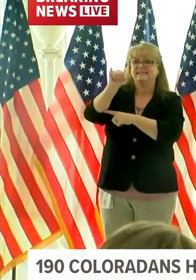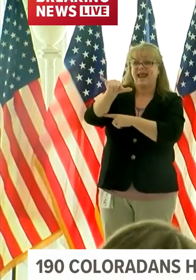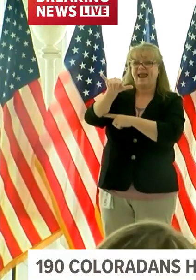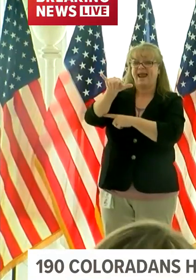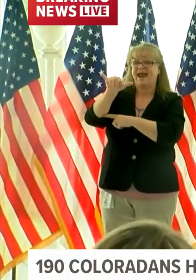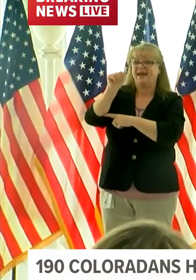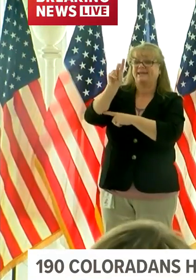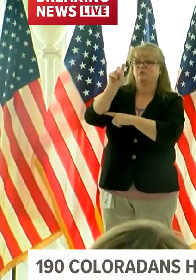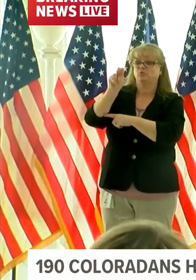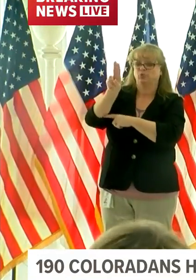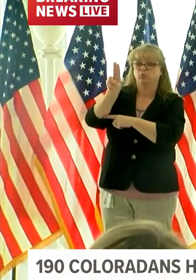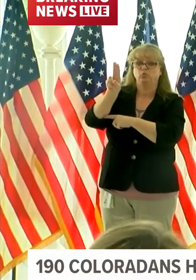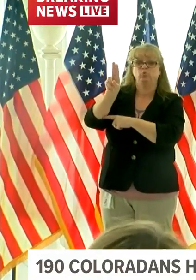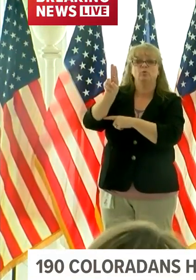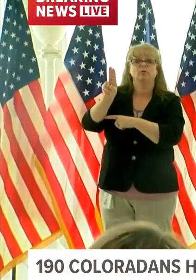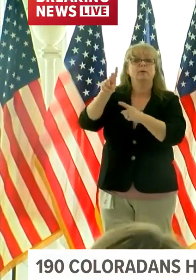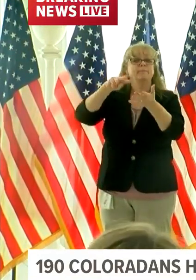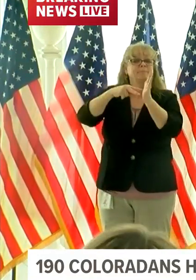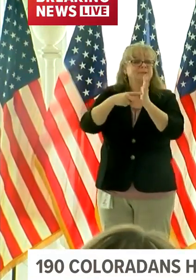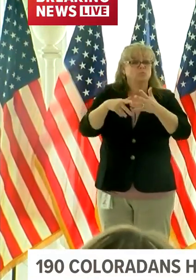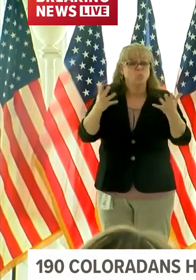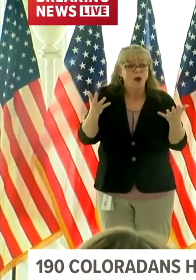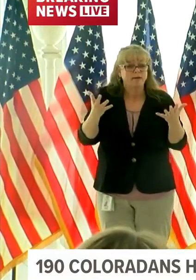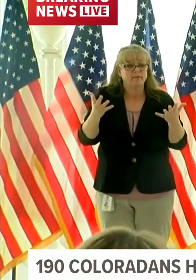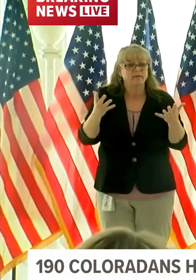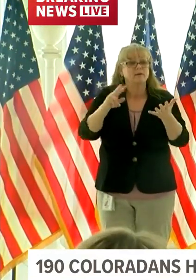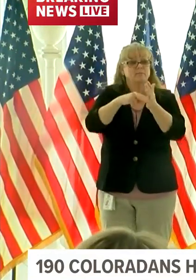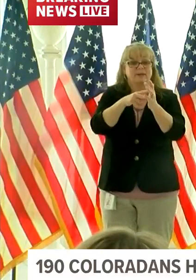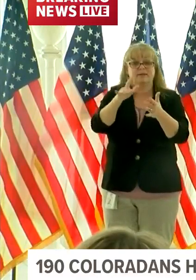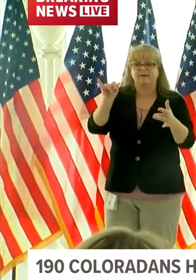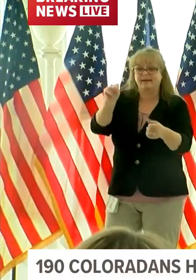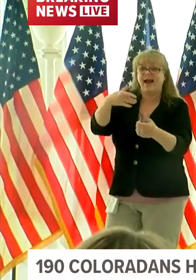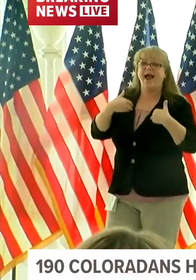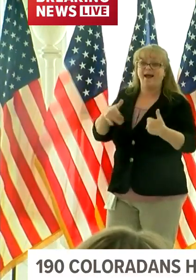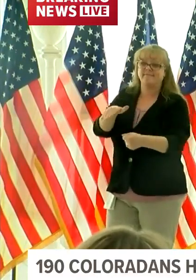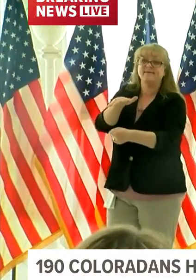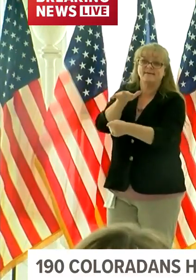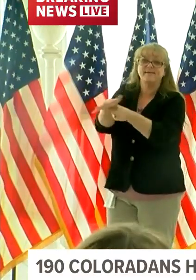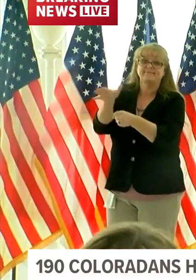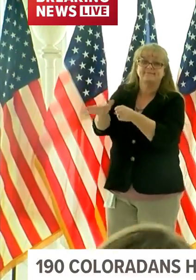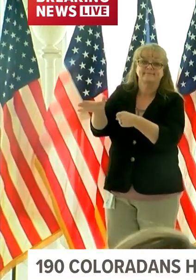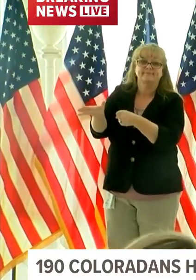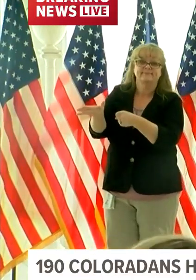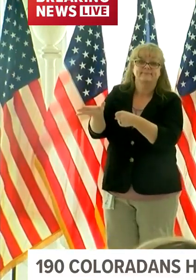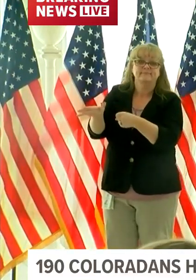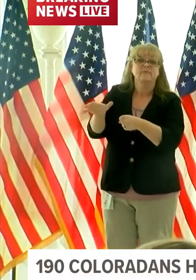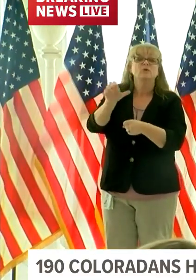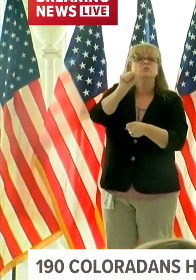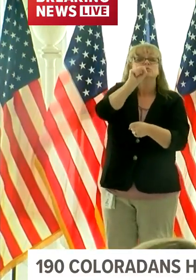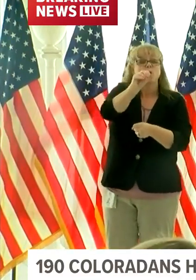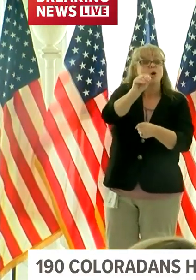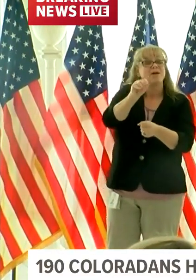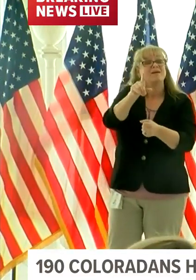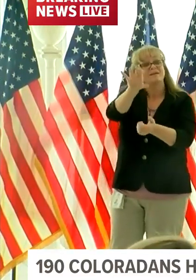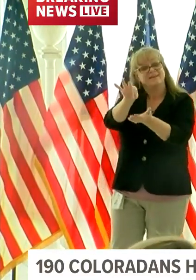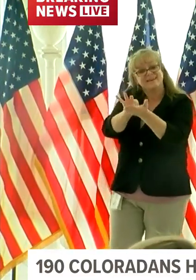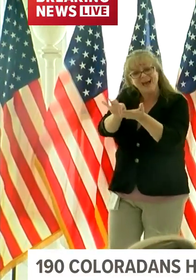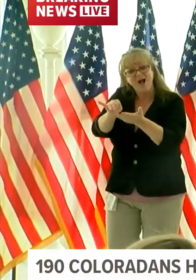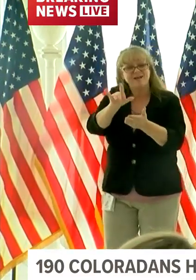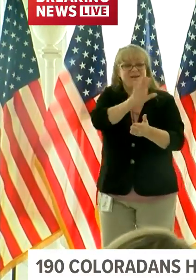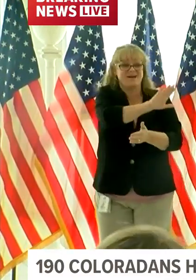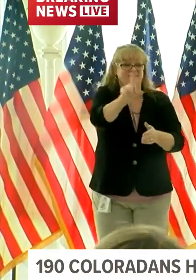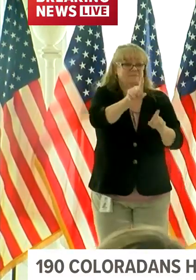counts the blessings we have. And so too, while these are challenging times, it's also a time that we should all count the blessings that we